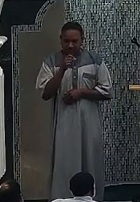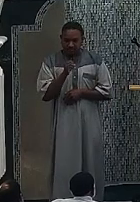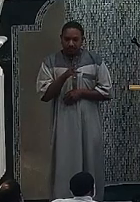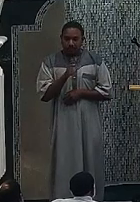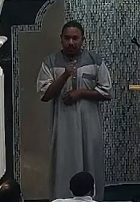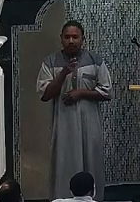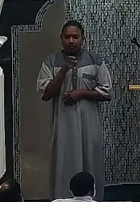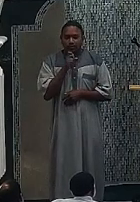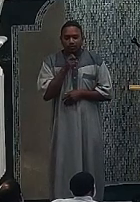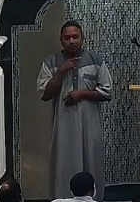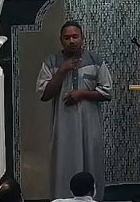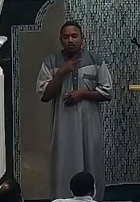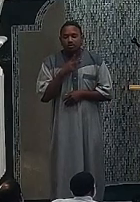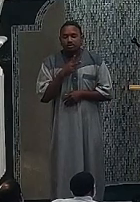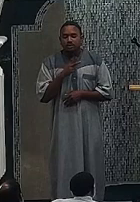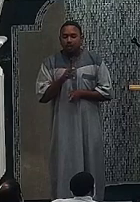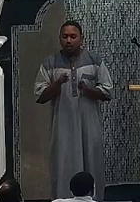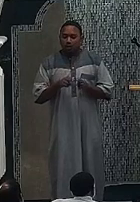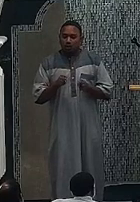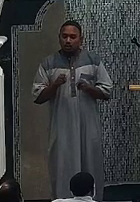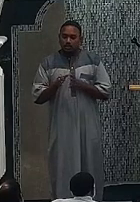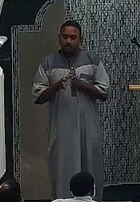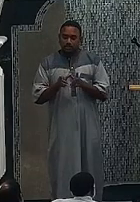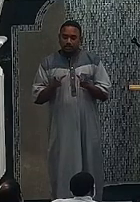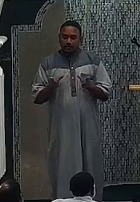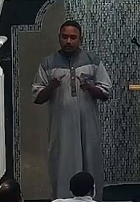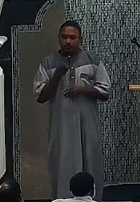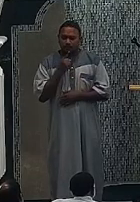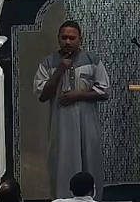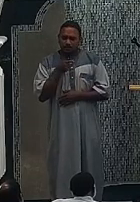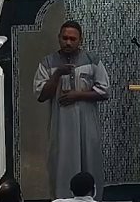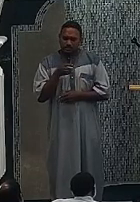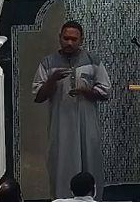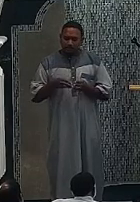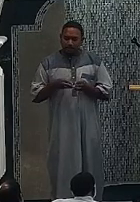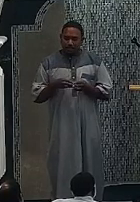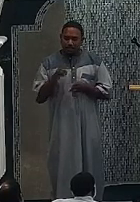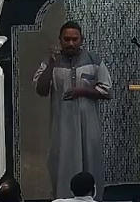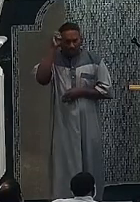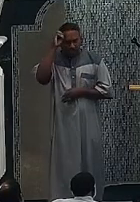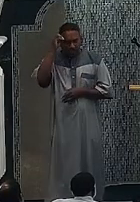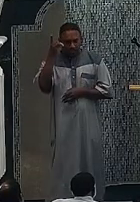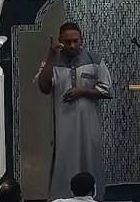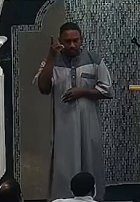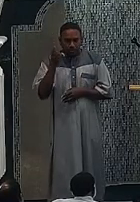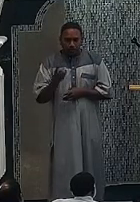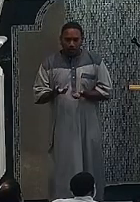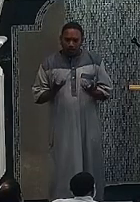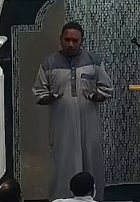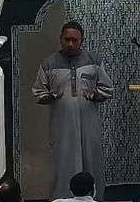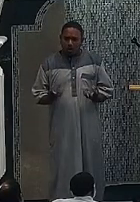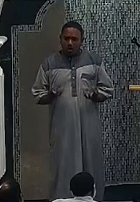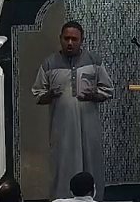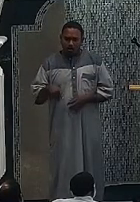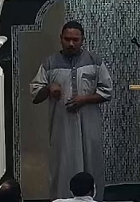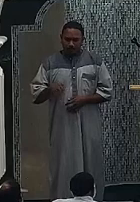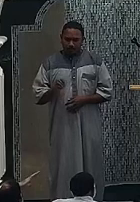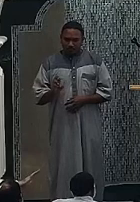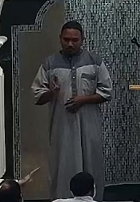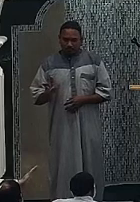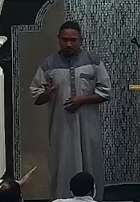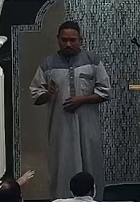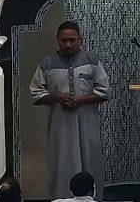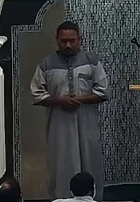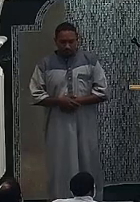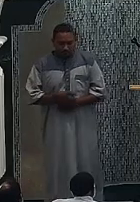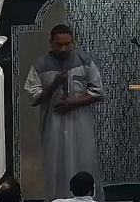poor. So 80% of this group of people, the deaf community, they